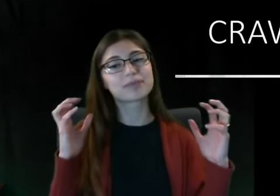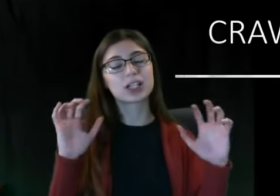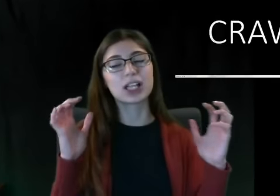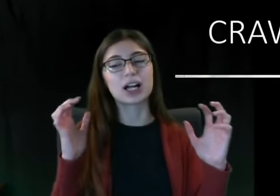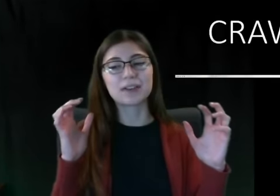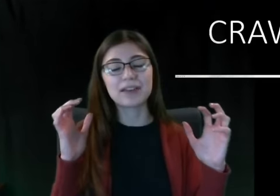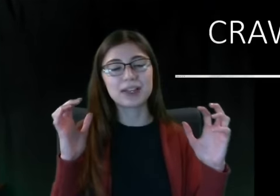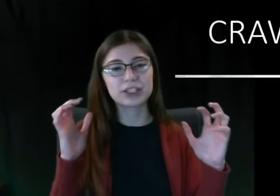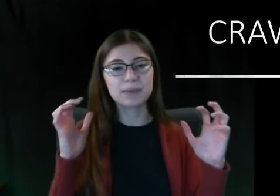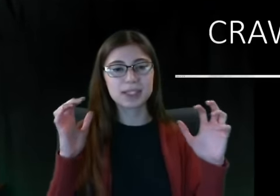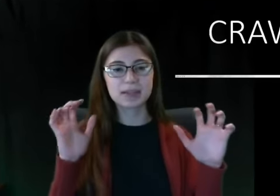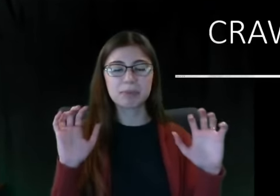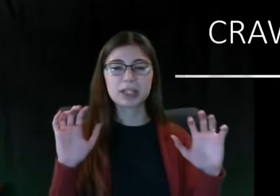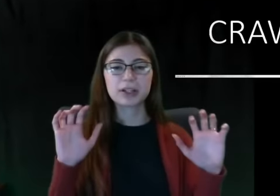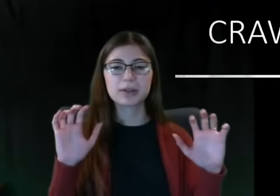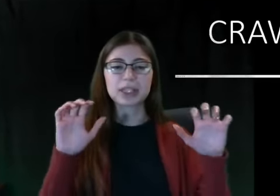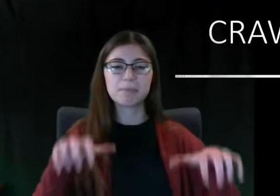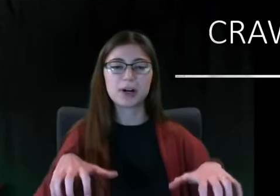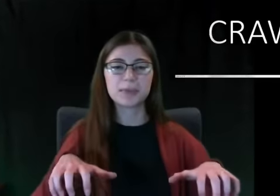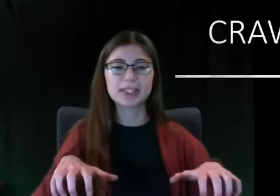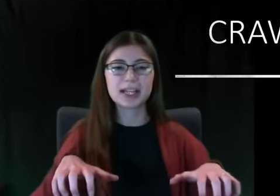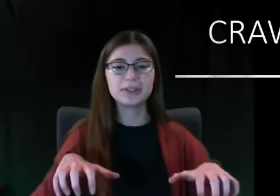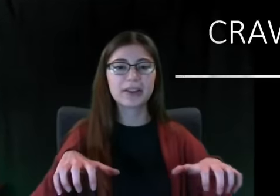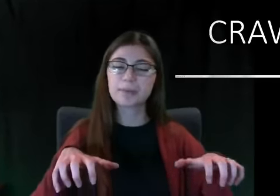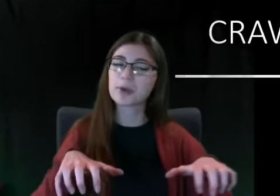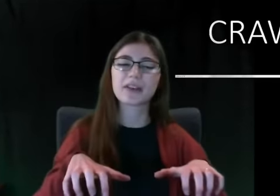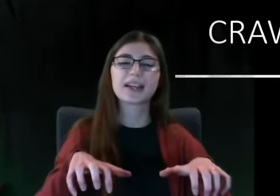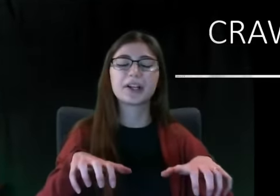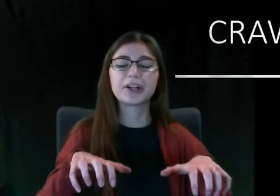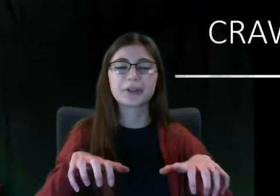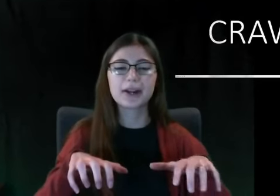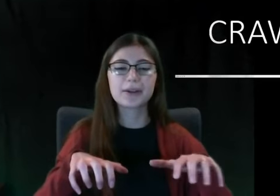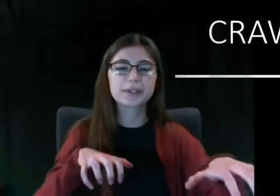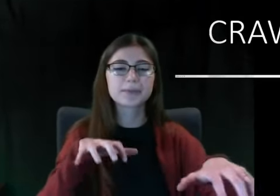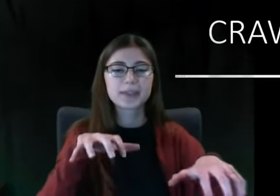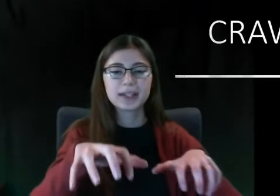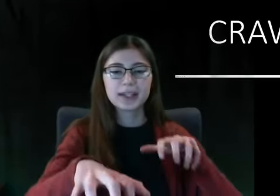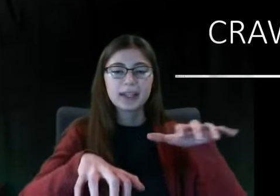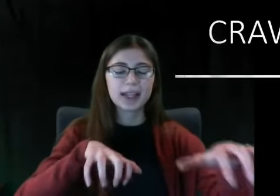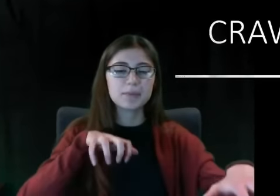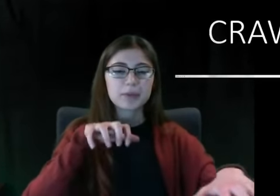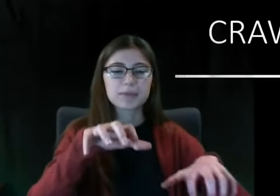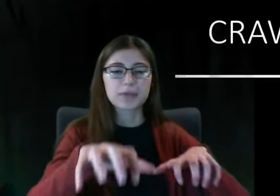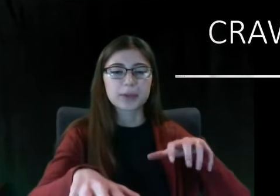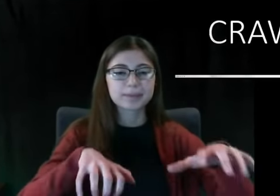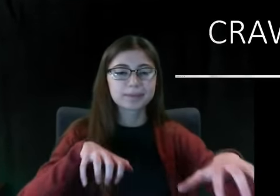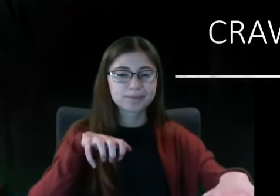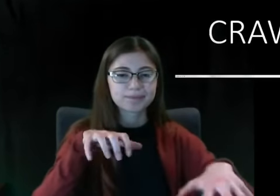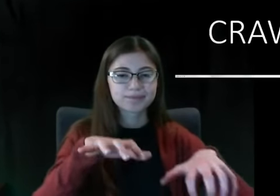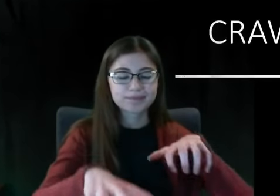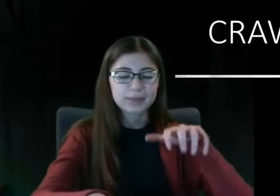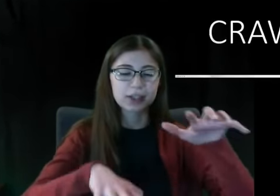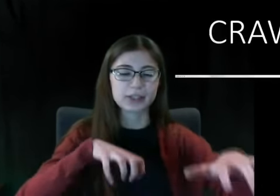Claw 5 hand shapes, but you're going to put them palm down like you're moving along the ground and move them forward